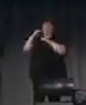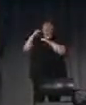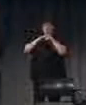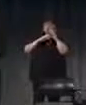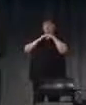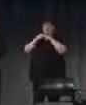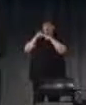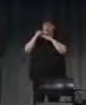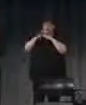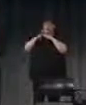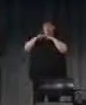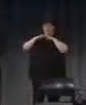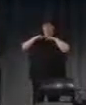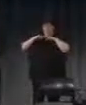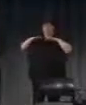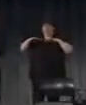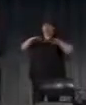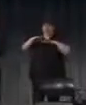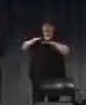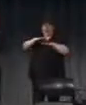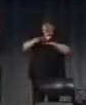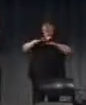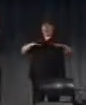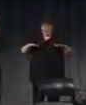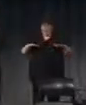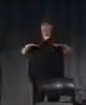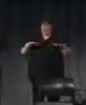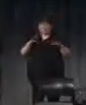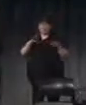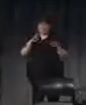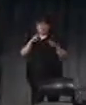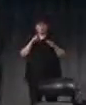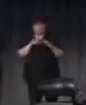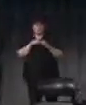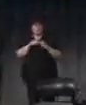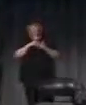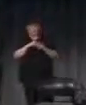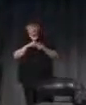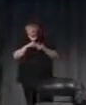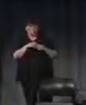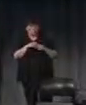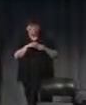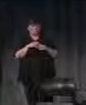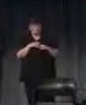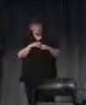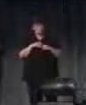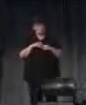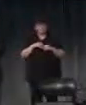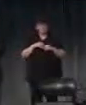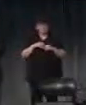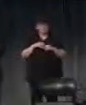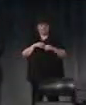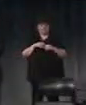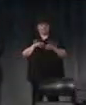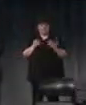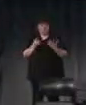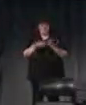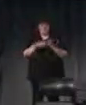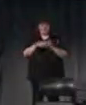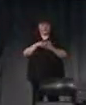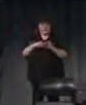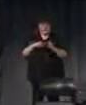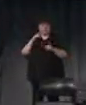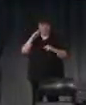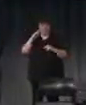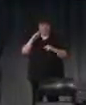that you can. So without following that through to the point of saying, okay, well, so there's no hearing in the present tense, maybe that means